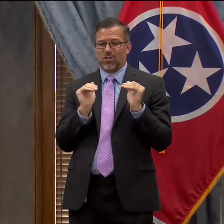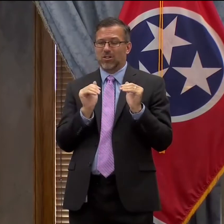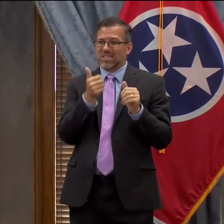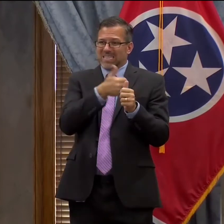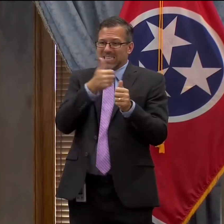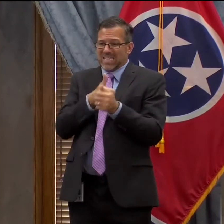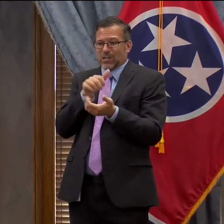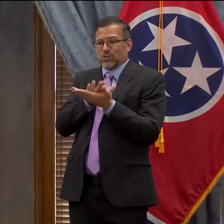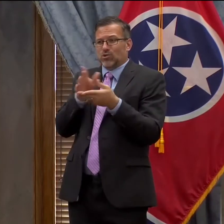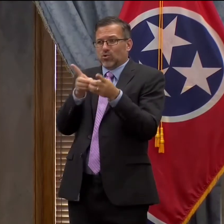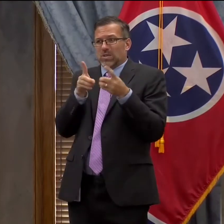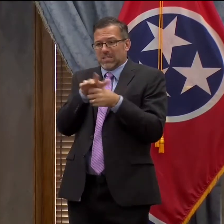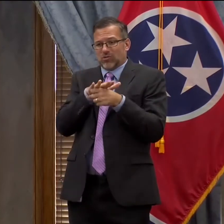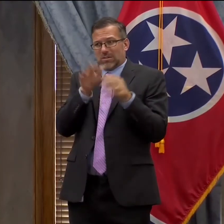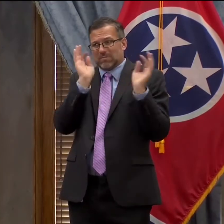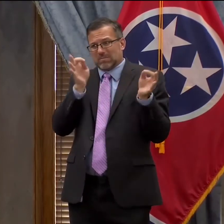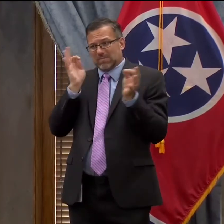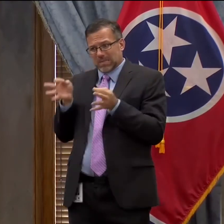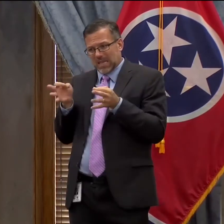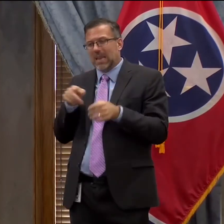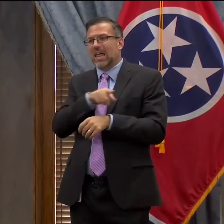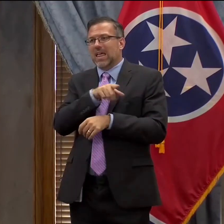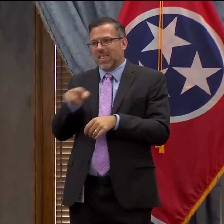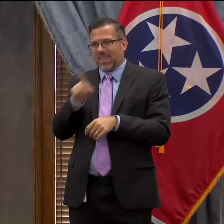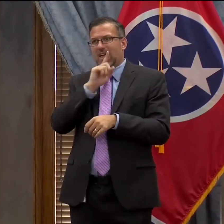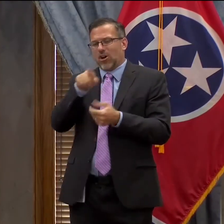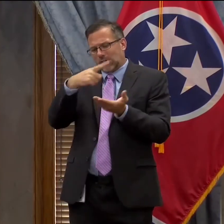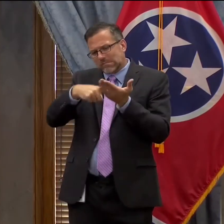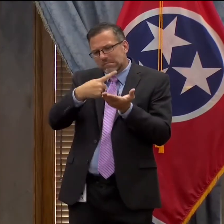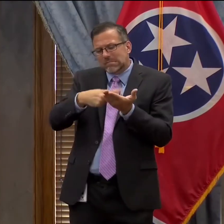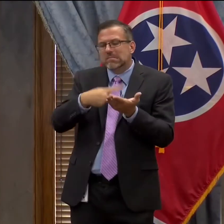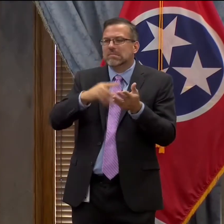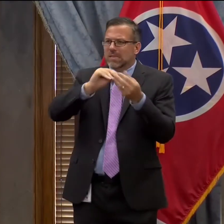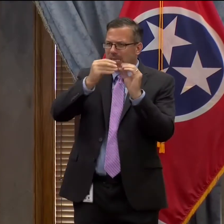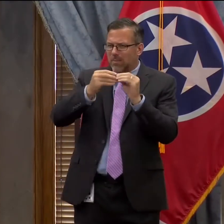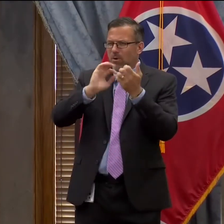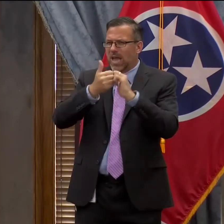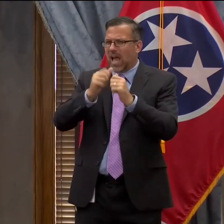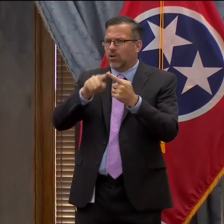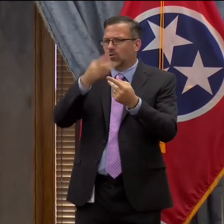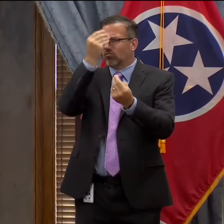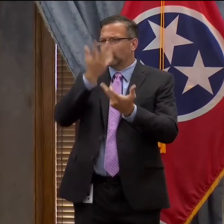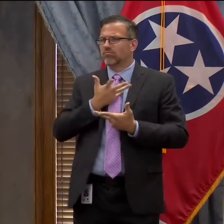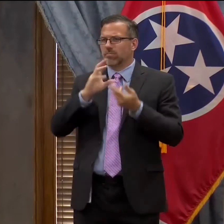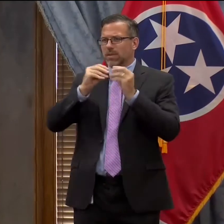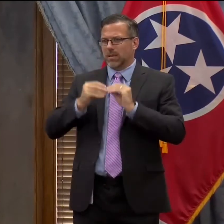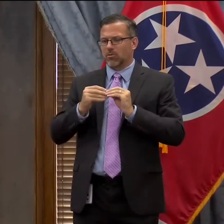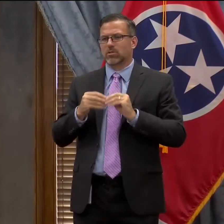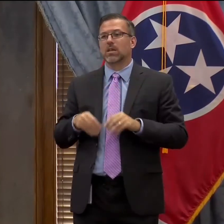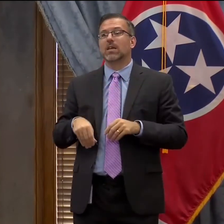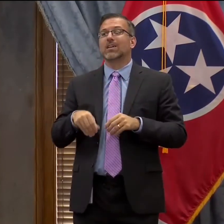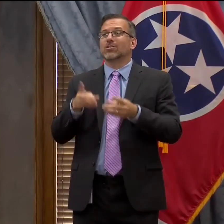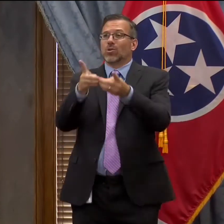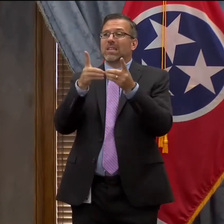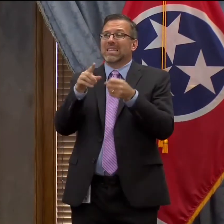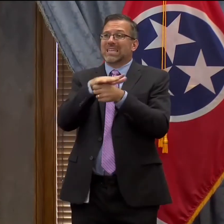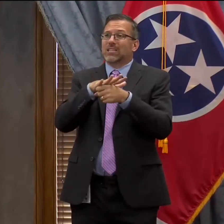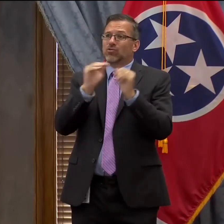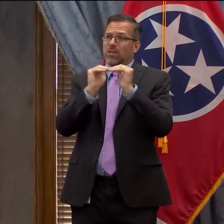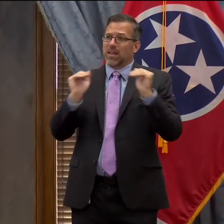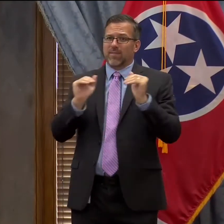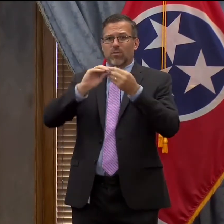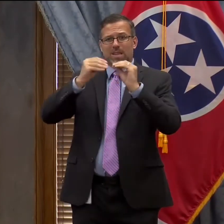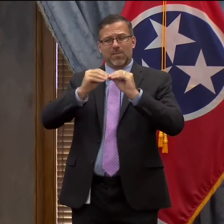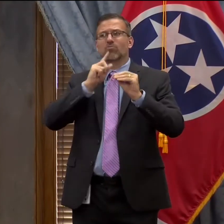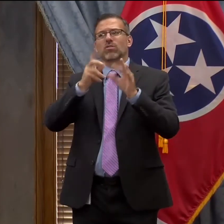are making decisions, they are having those conversations about school-level data reporting. And so like we've said, the district-level aggregates are really